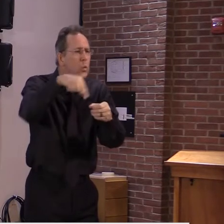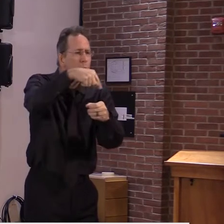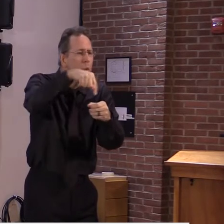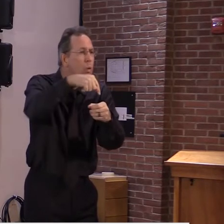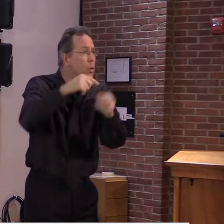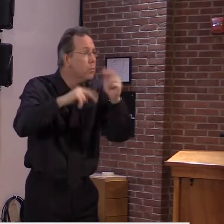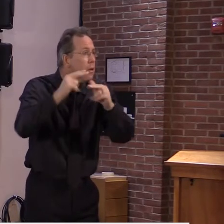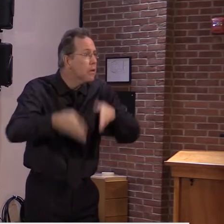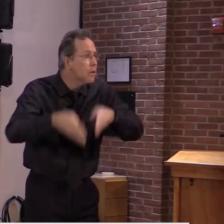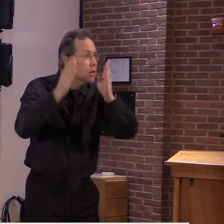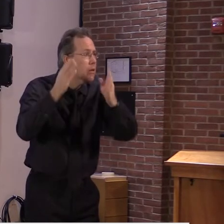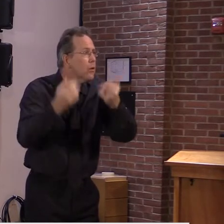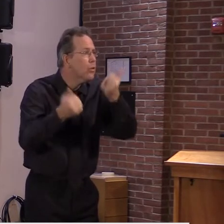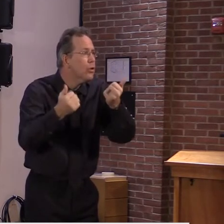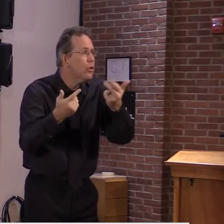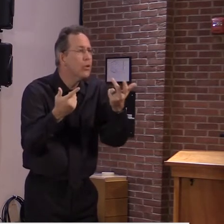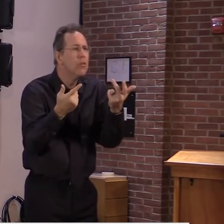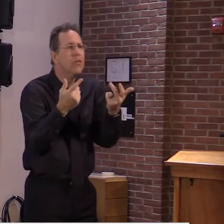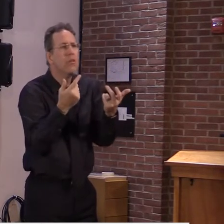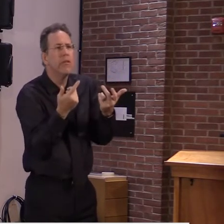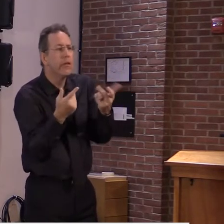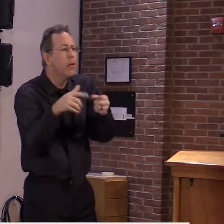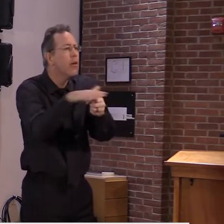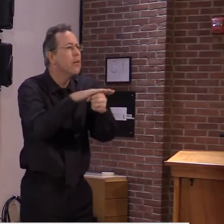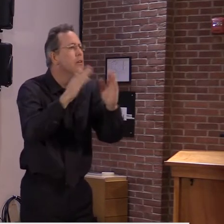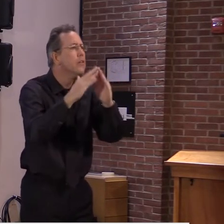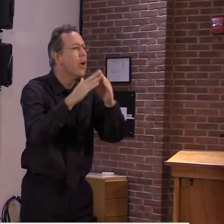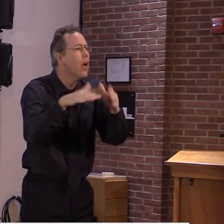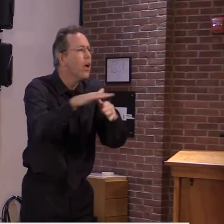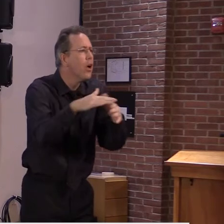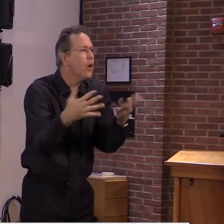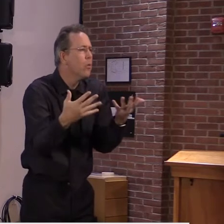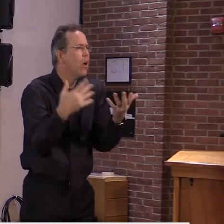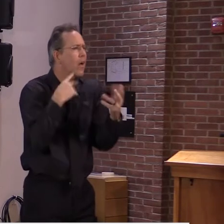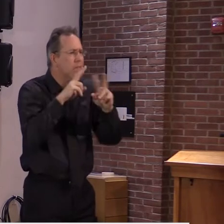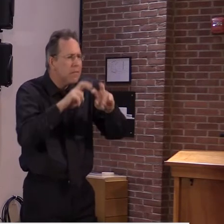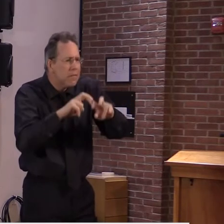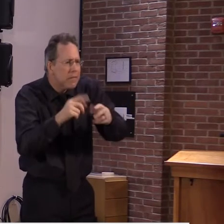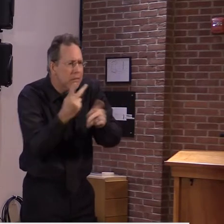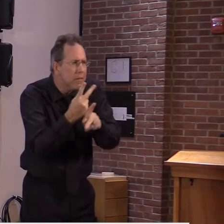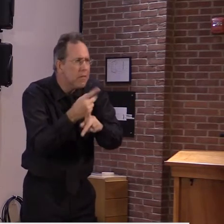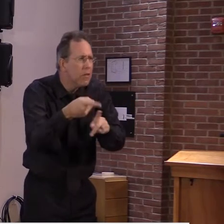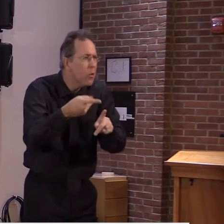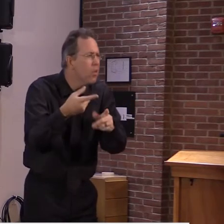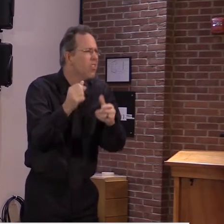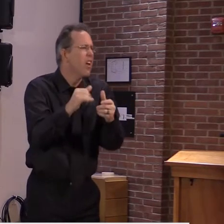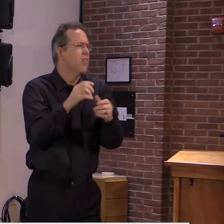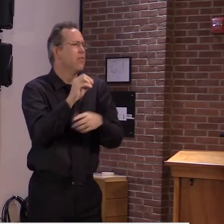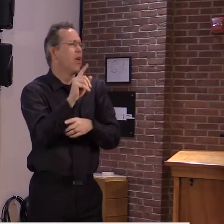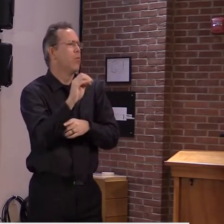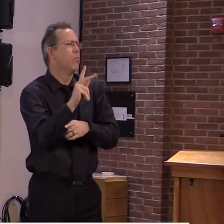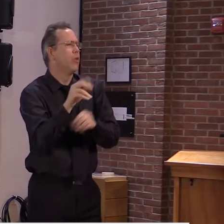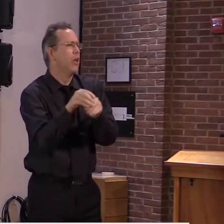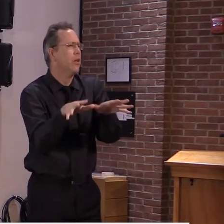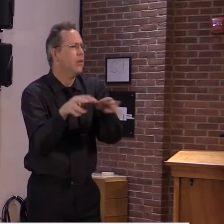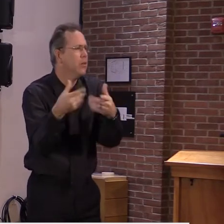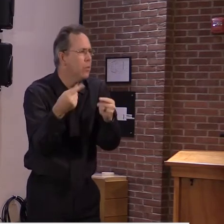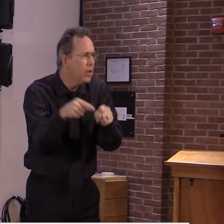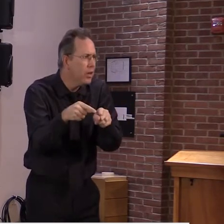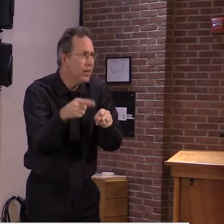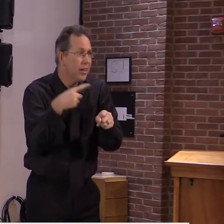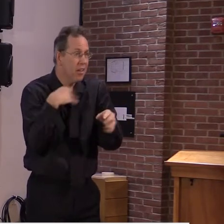it's involved in and the kinds of epidemiologic linkages that are occurring. I can tell you that